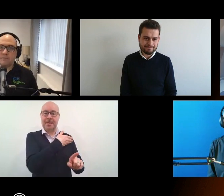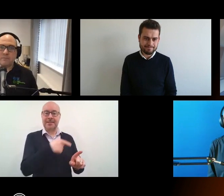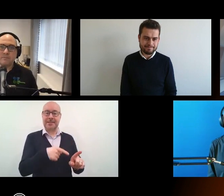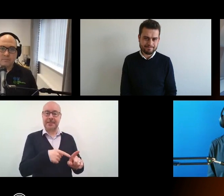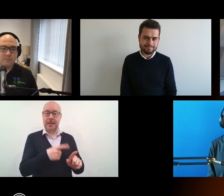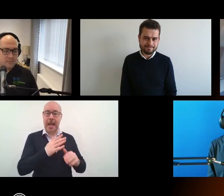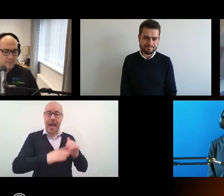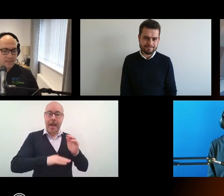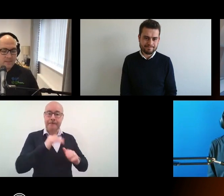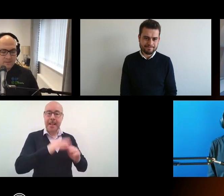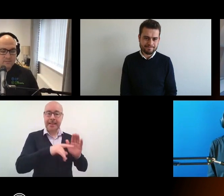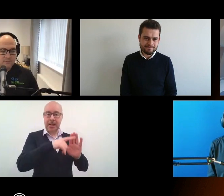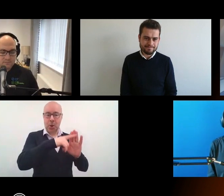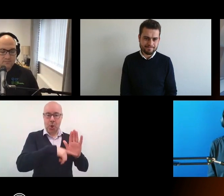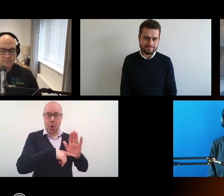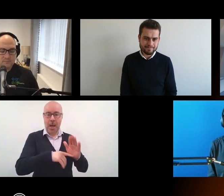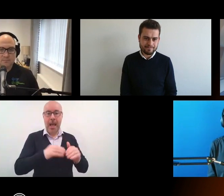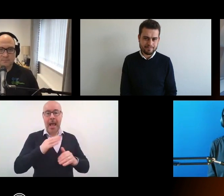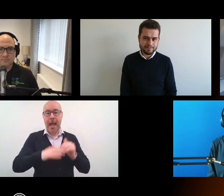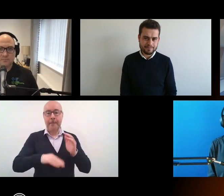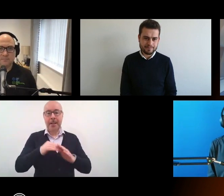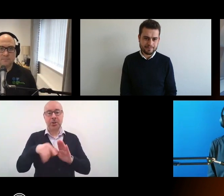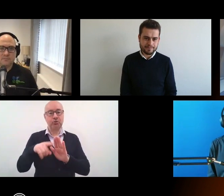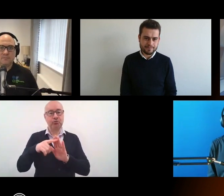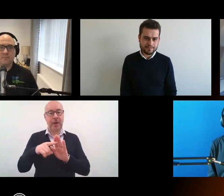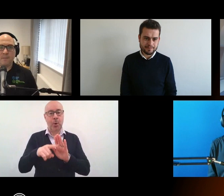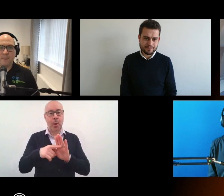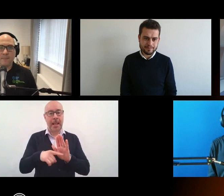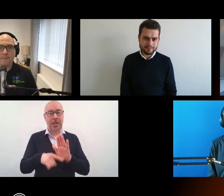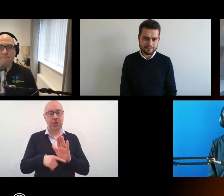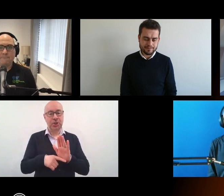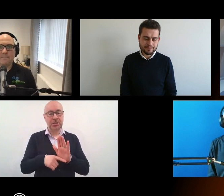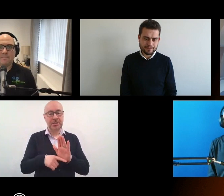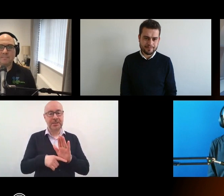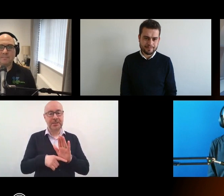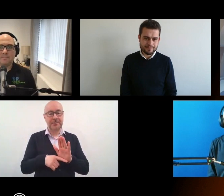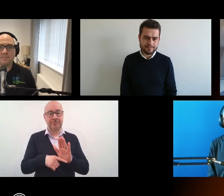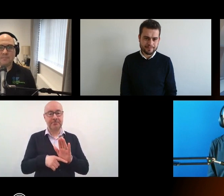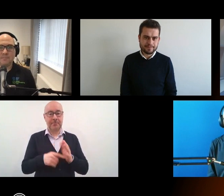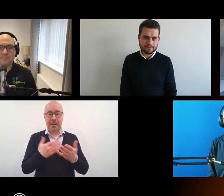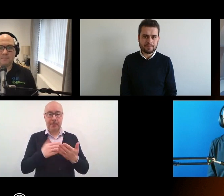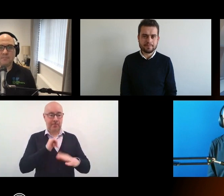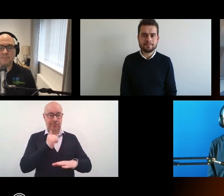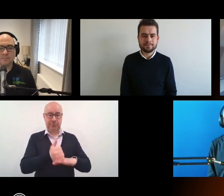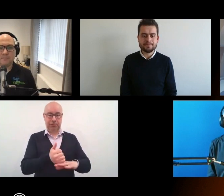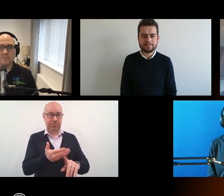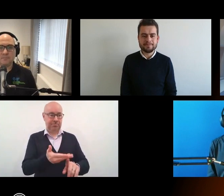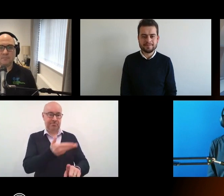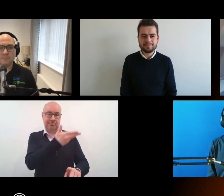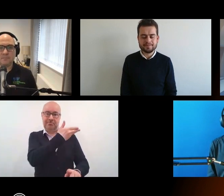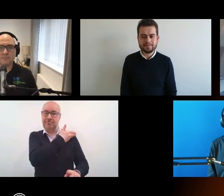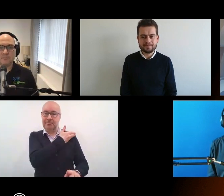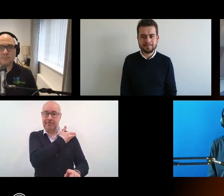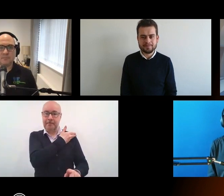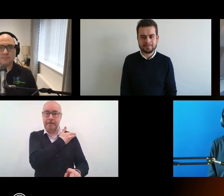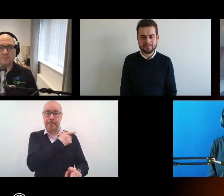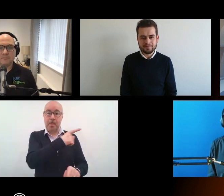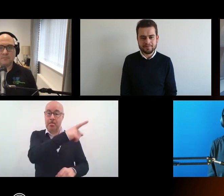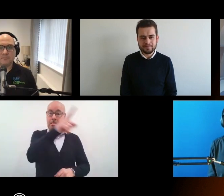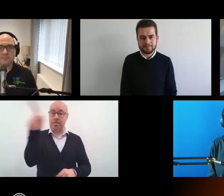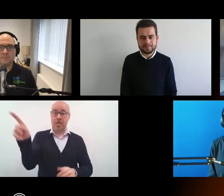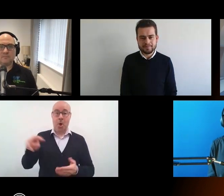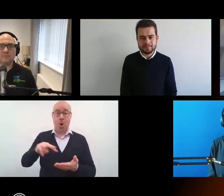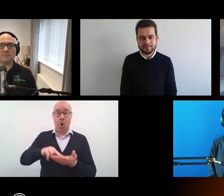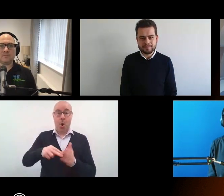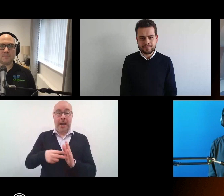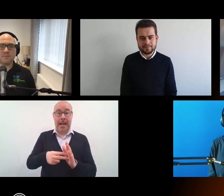laws, building regulations, these laws have been in place for some time, and now organizations would be in breach